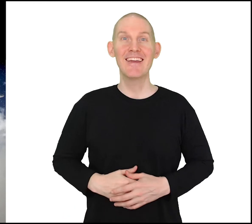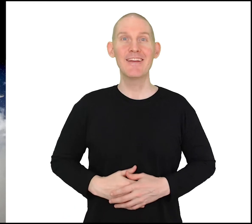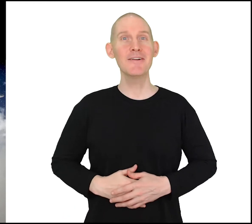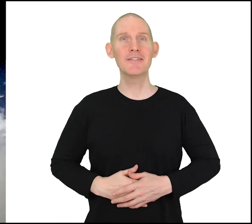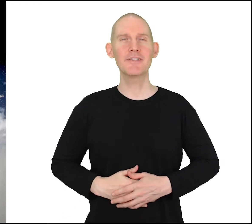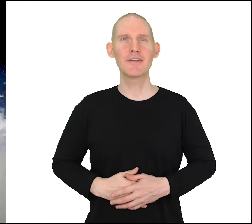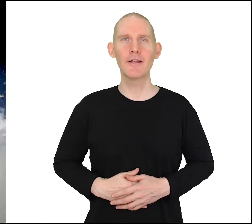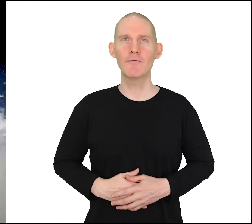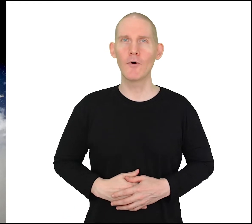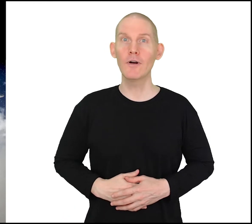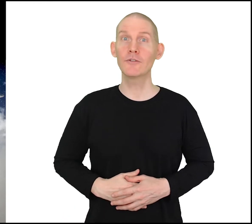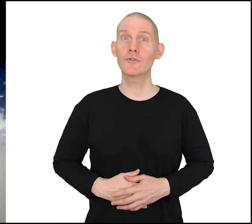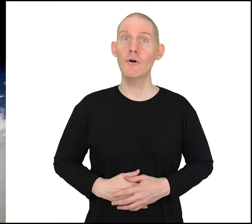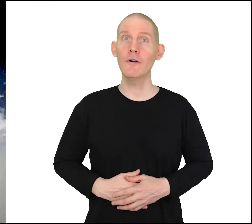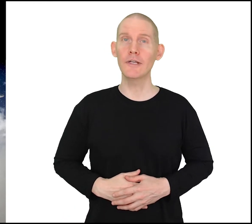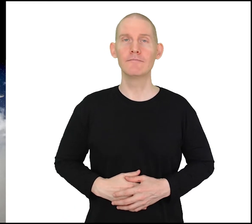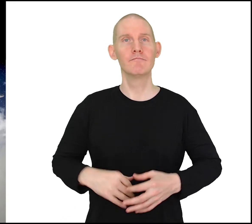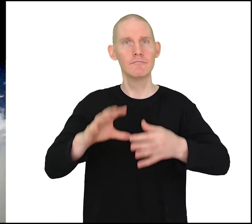Here is the sign for story.